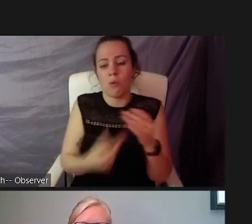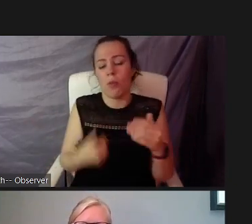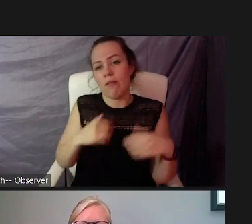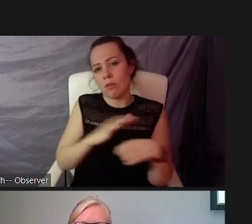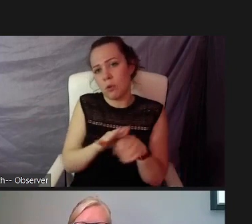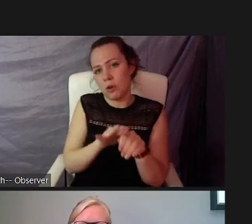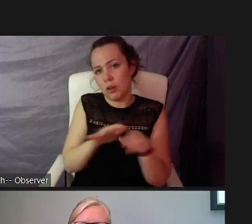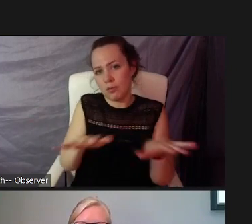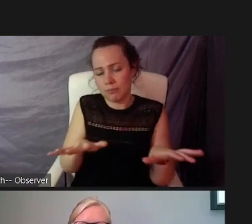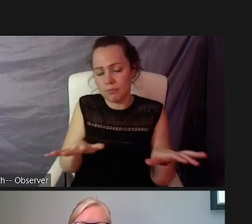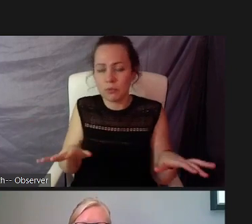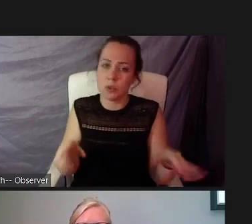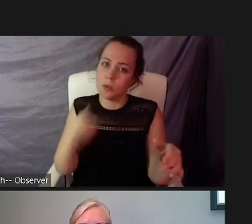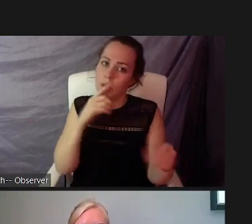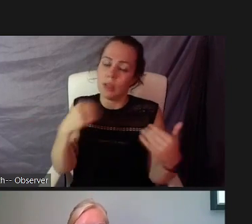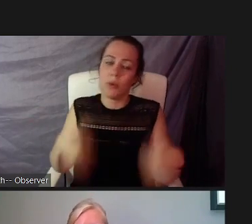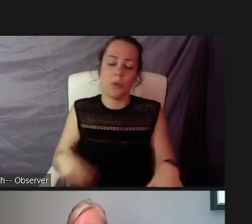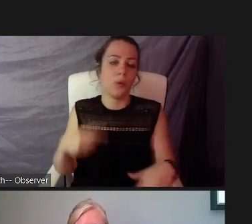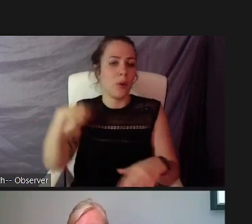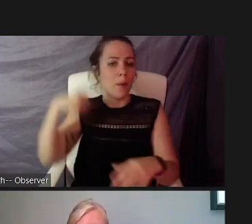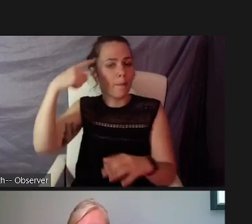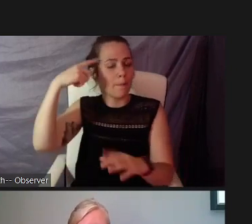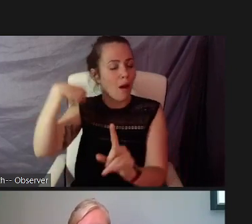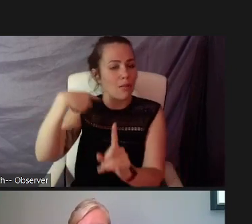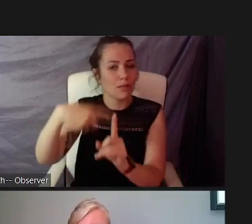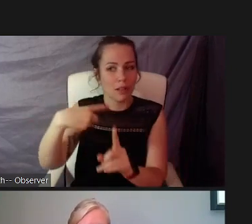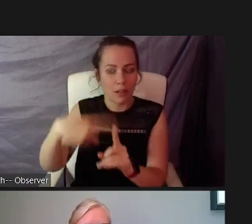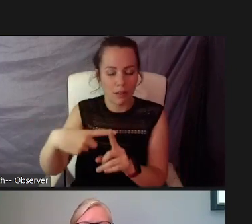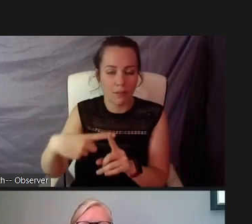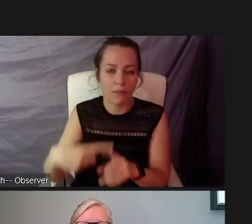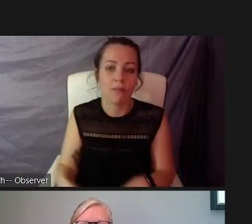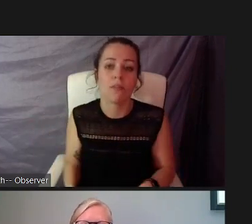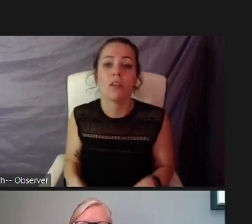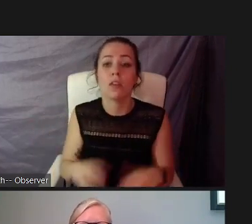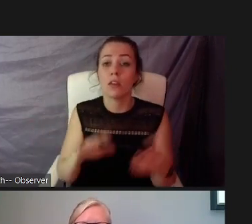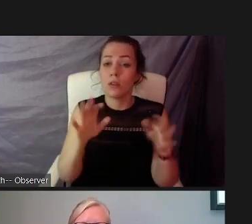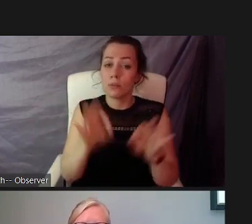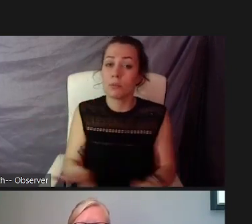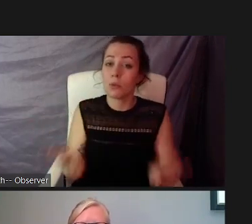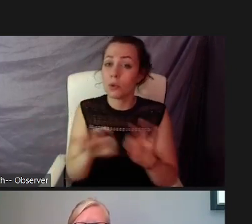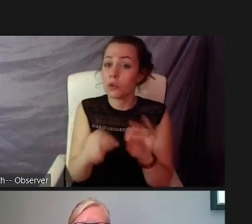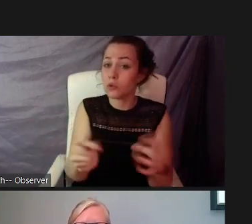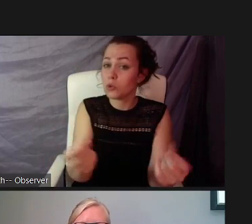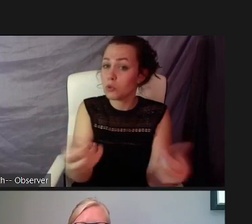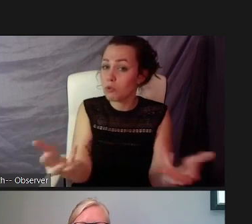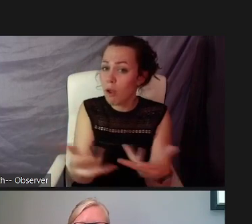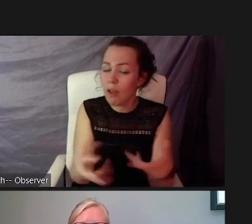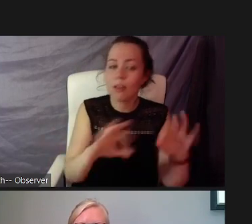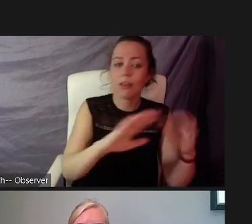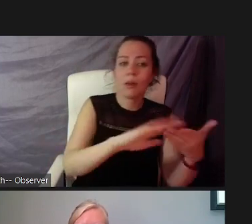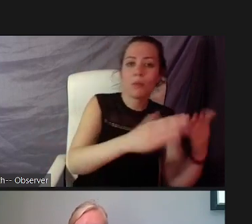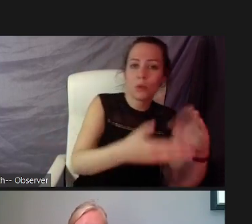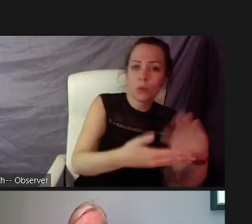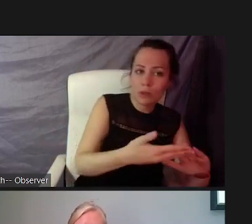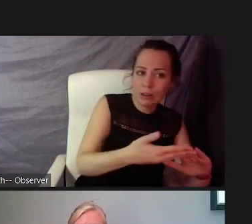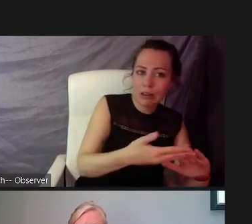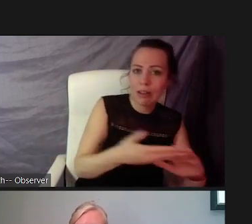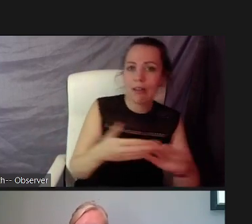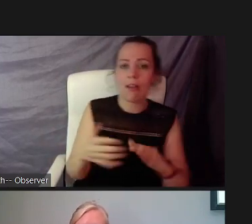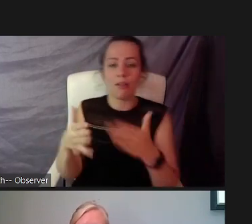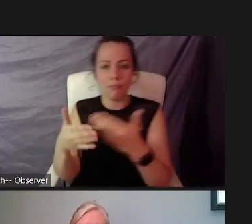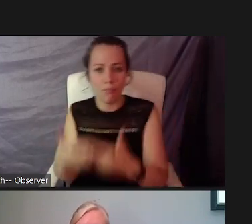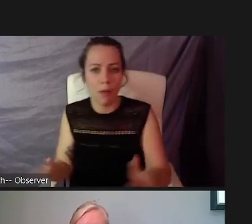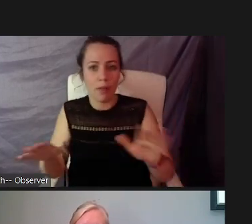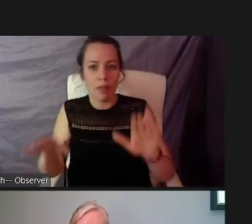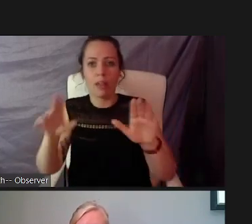that are constructive that you can do, the community and the public play a huge role in tackling stigma and discrimination. So you